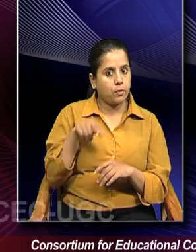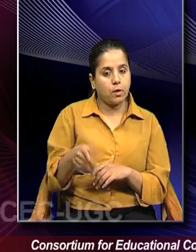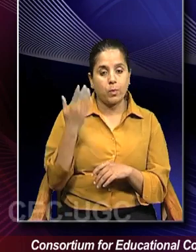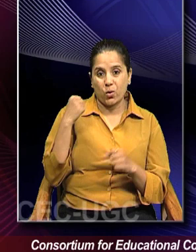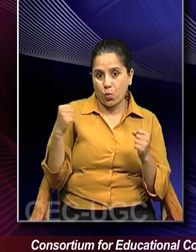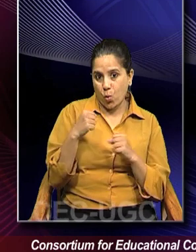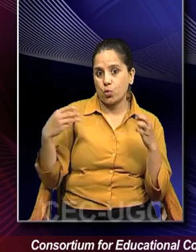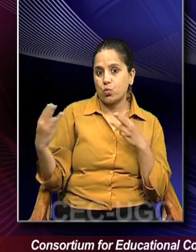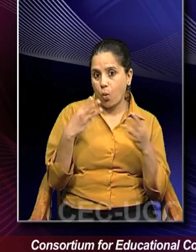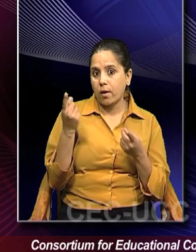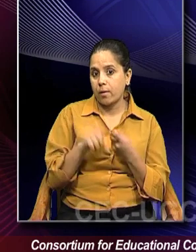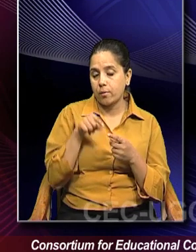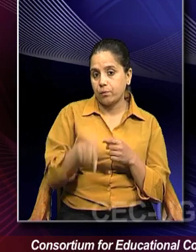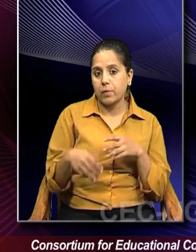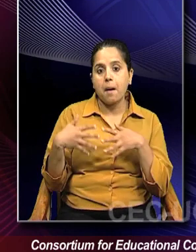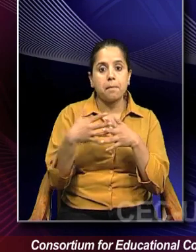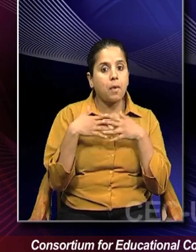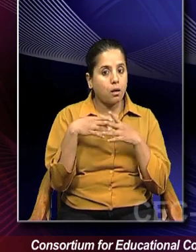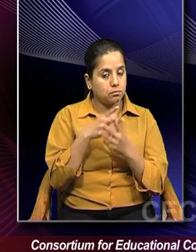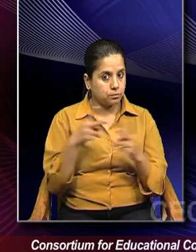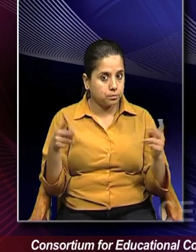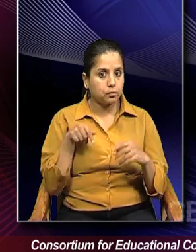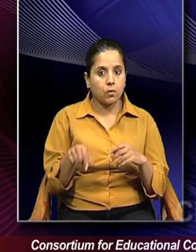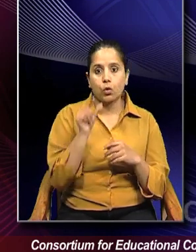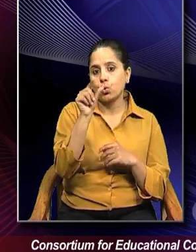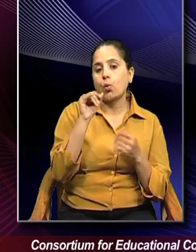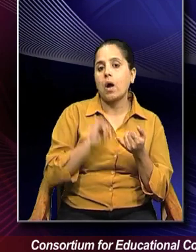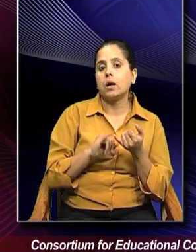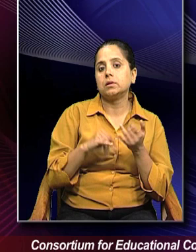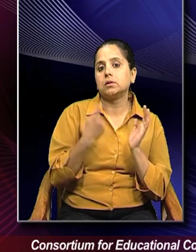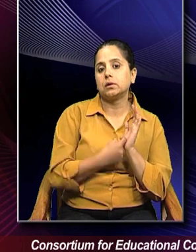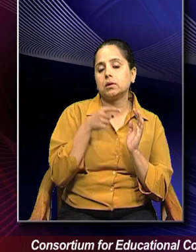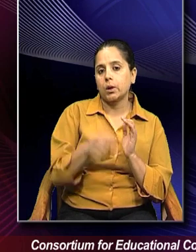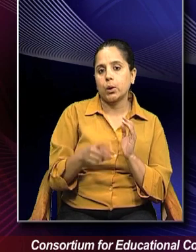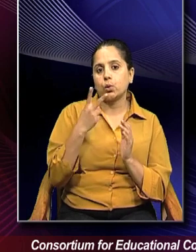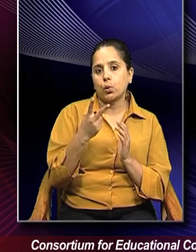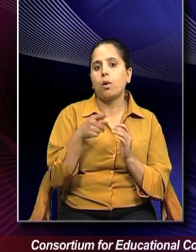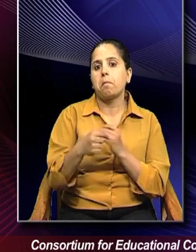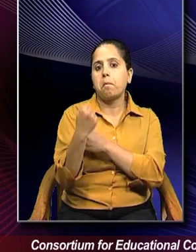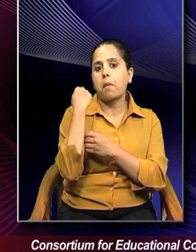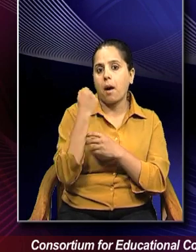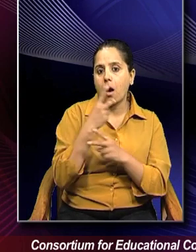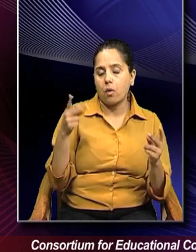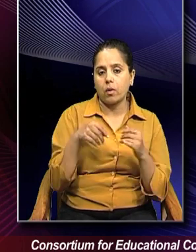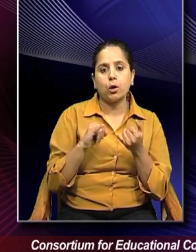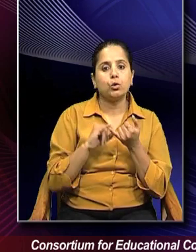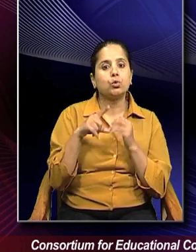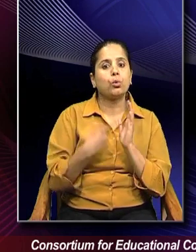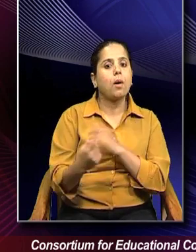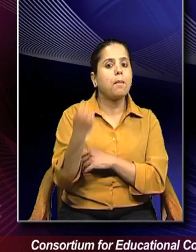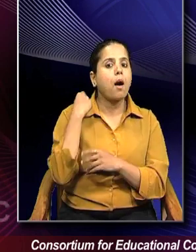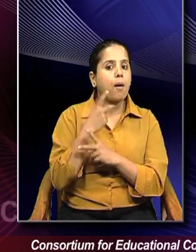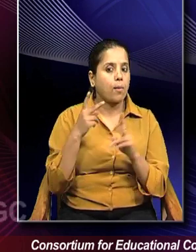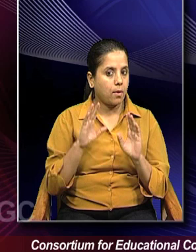Cold War period, when United States and USSR were the two great powers or superpowers,